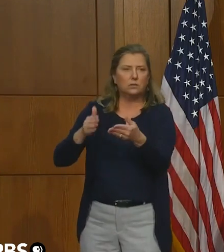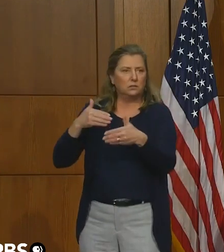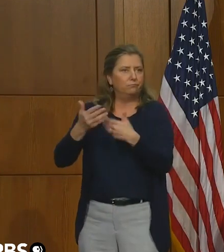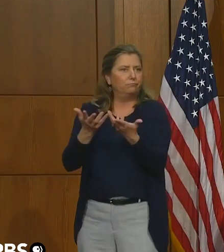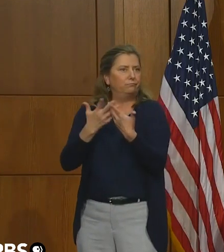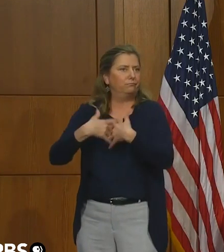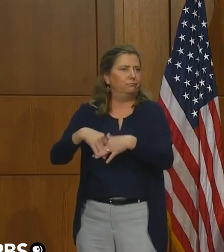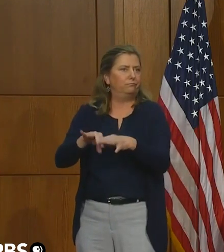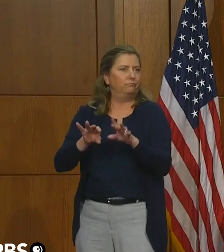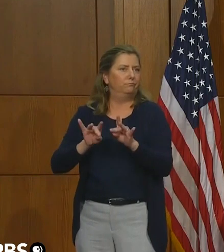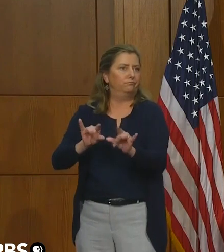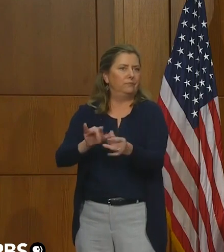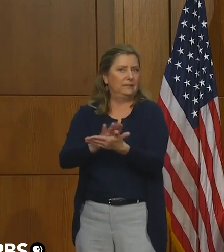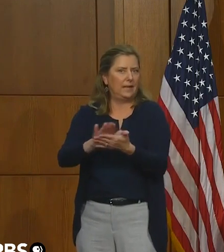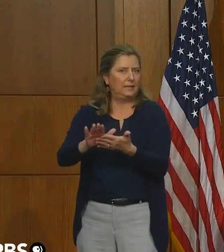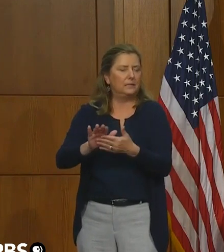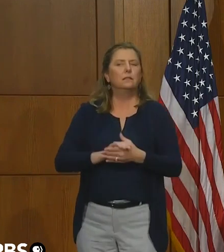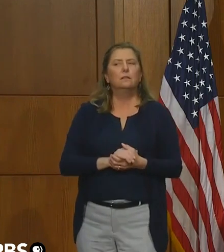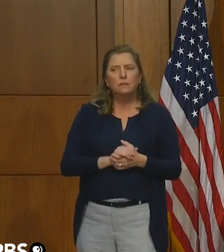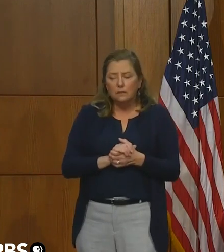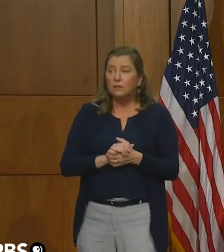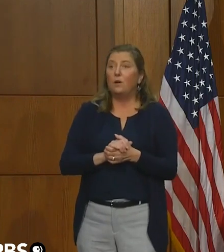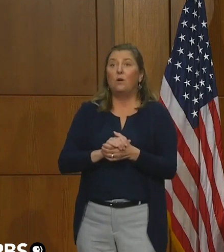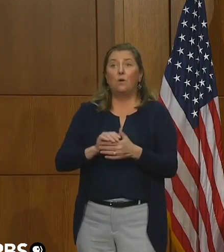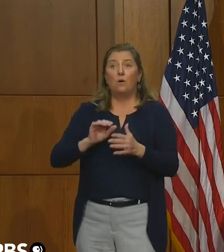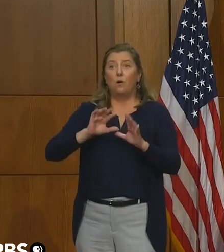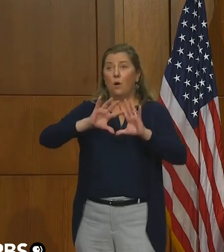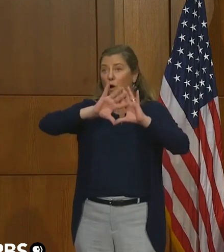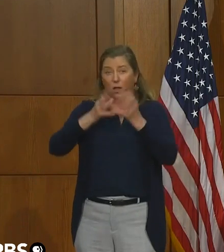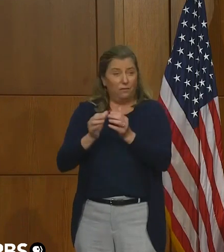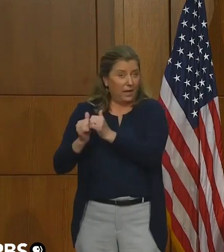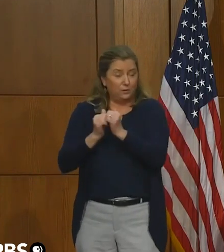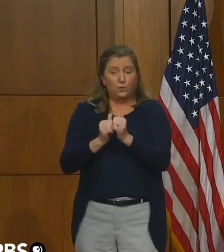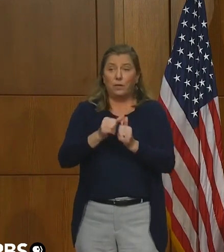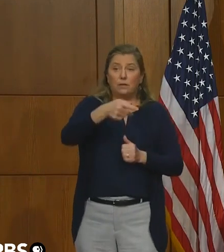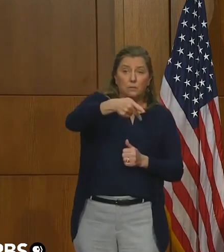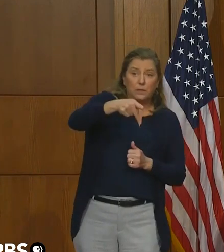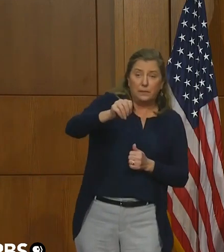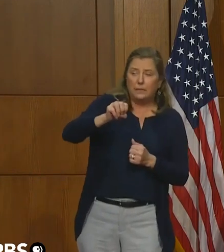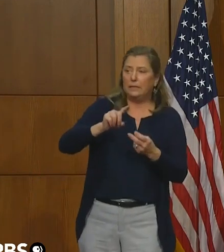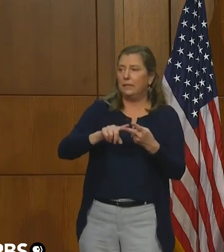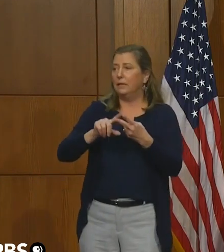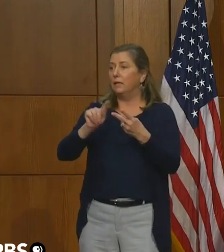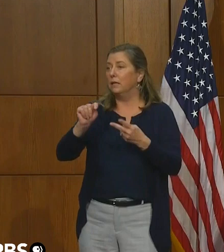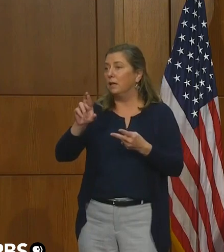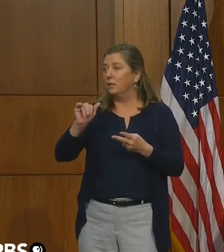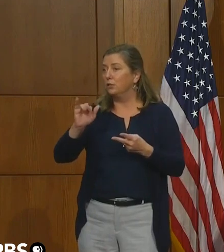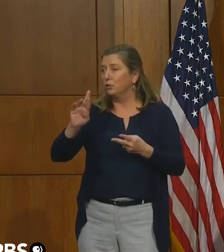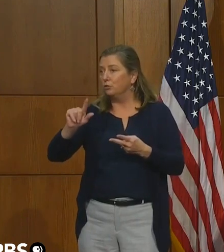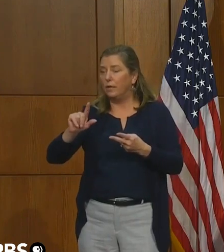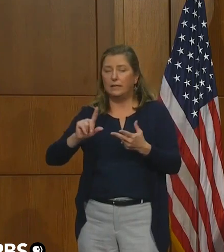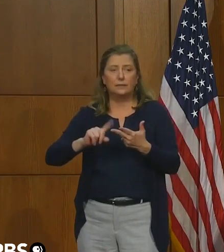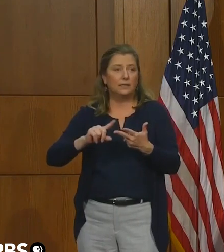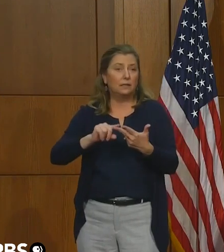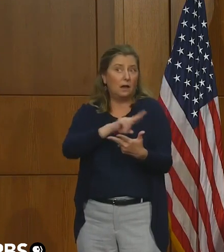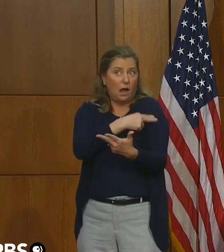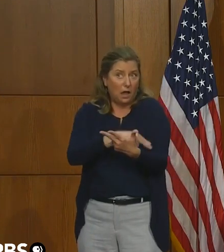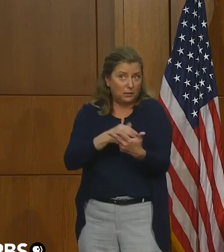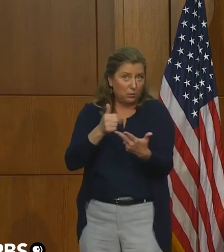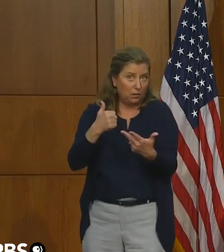well. So all of these things together, whether it be the PPE, the tracing, the hospital capacity, the